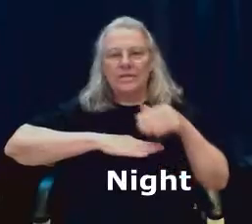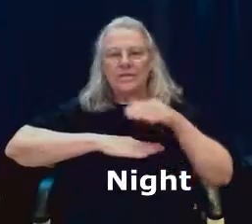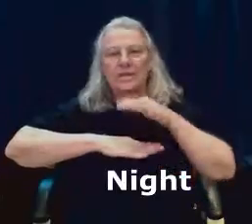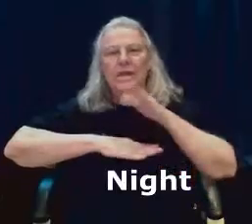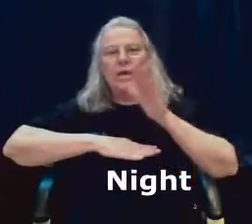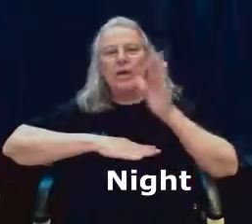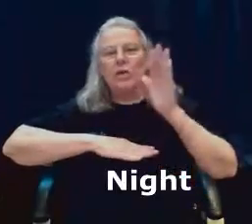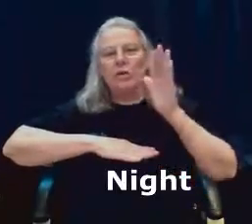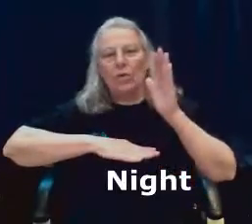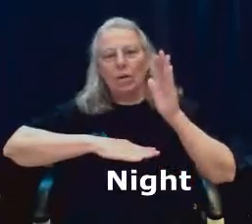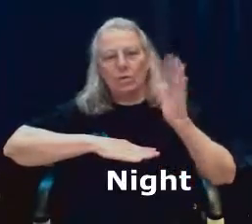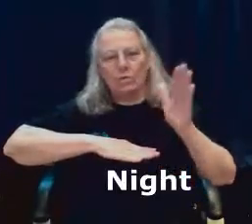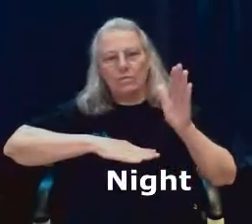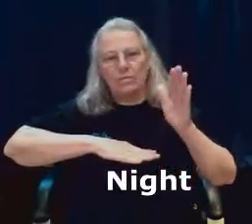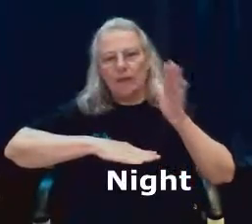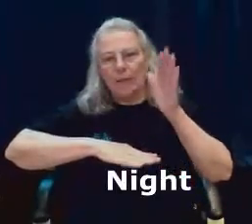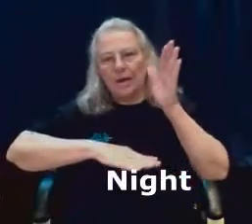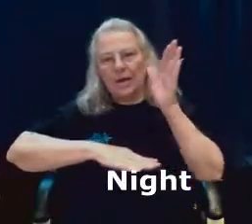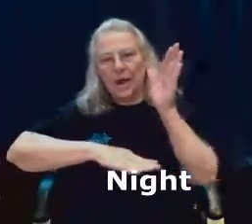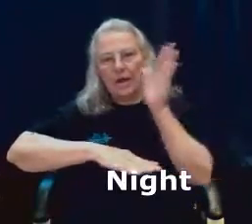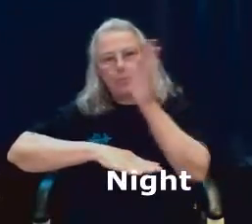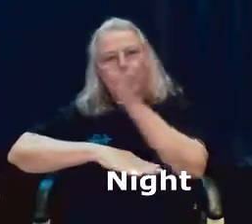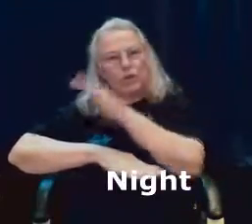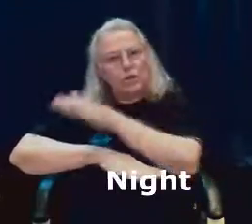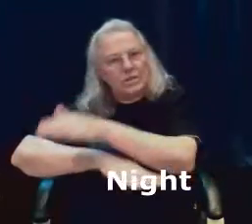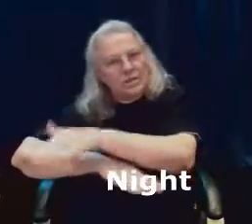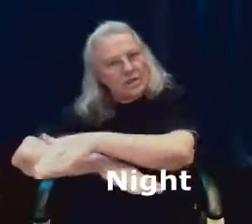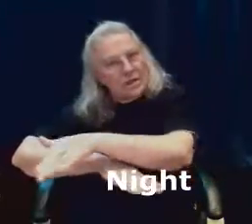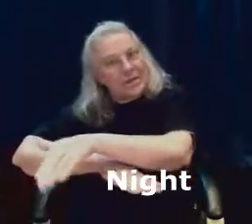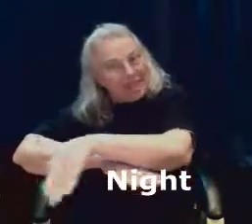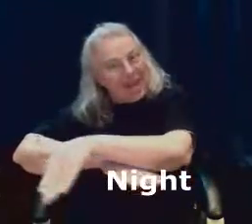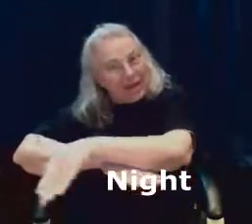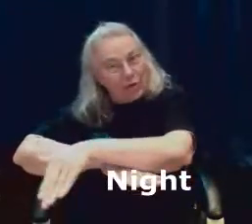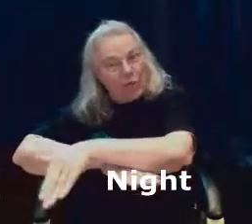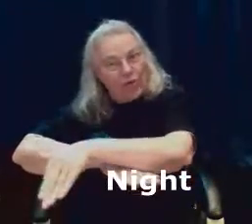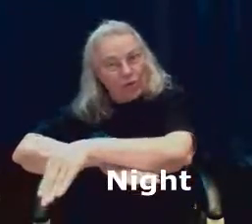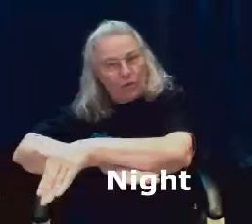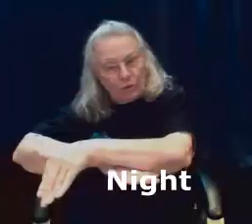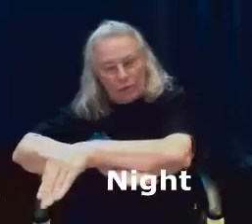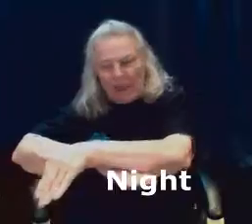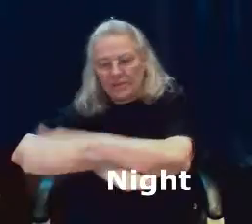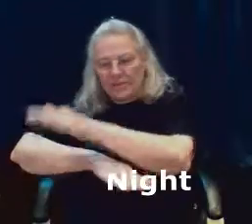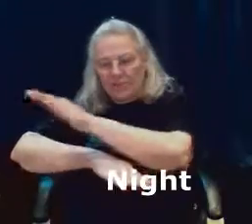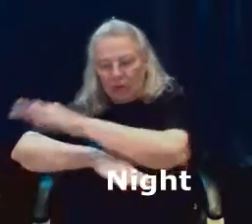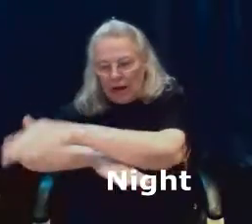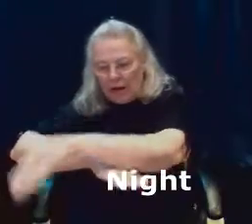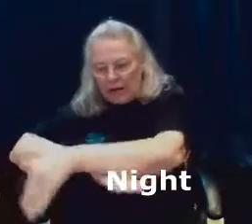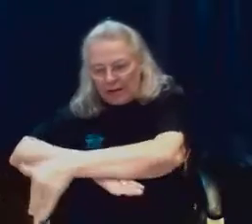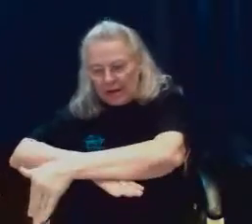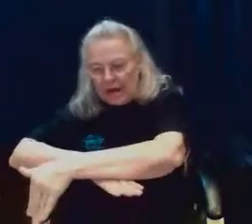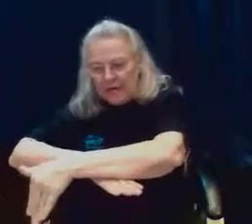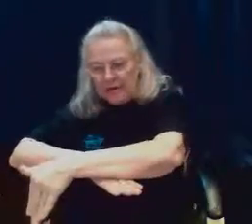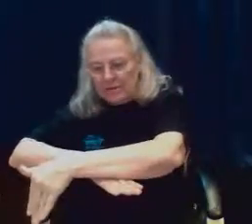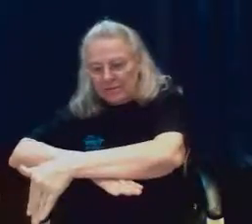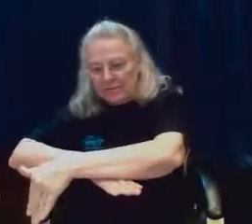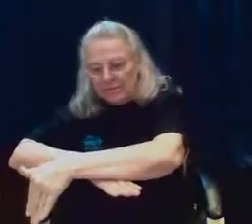horizon. Your dominant hand pushes the sun down over the horizon for night.